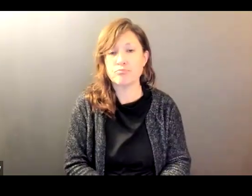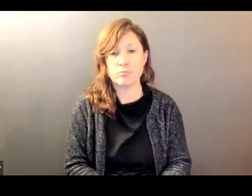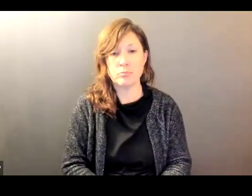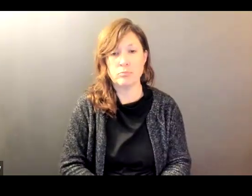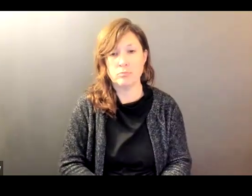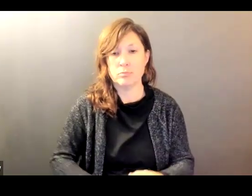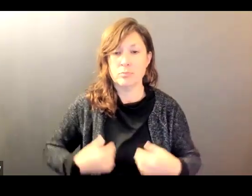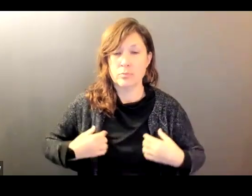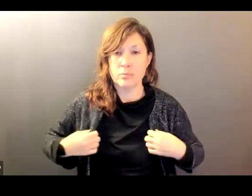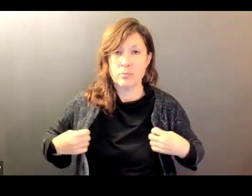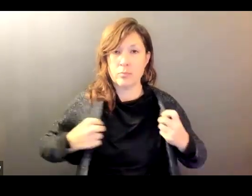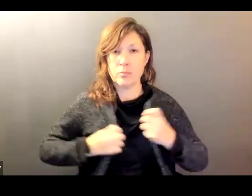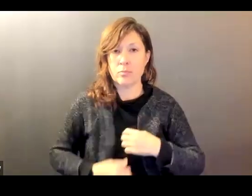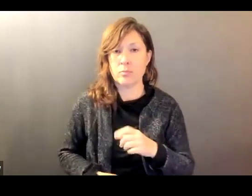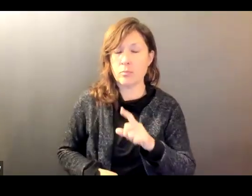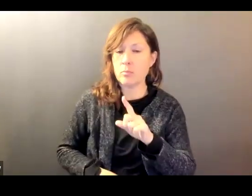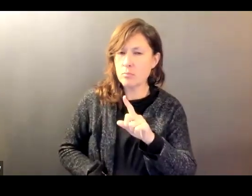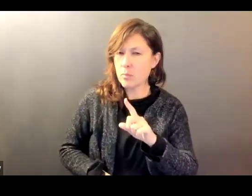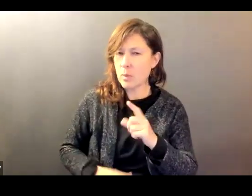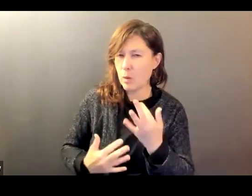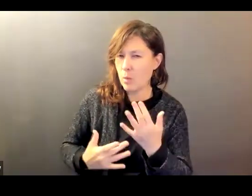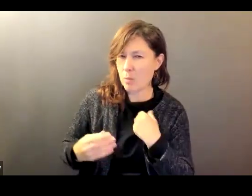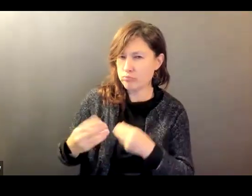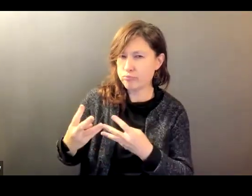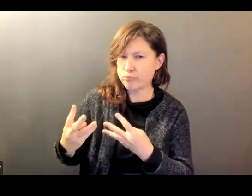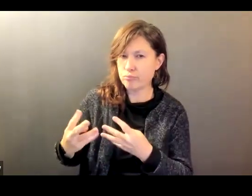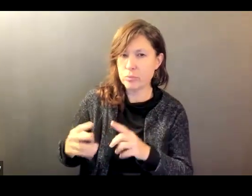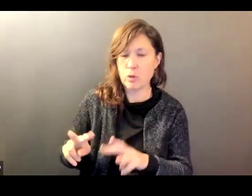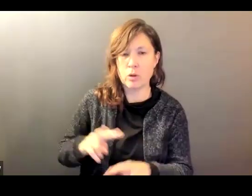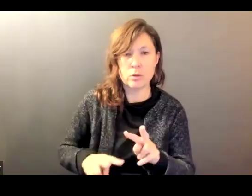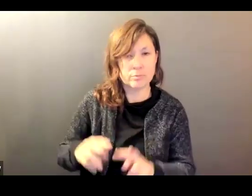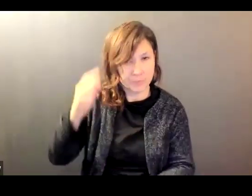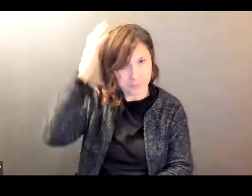Sorry, I'm almost done. Just